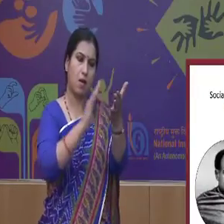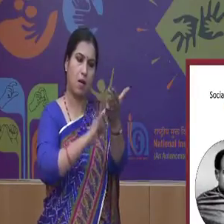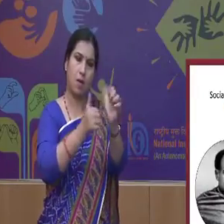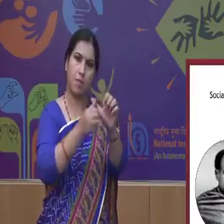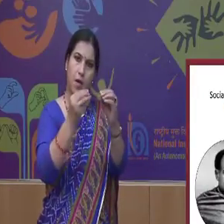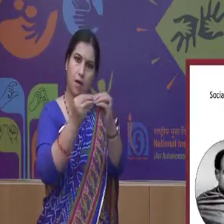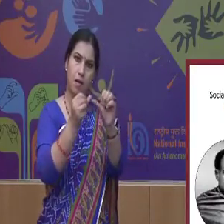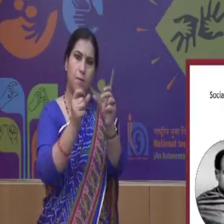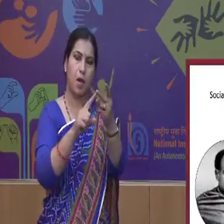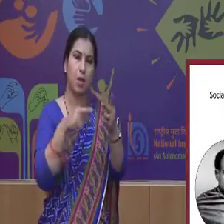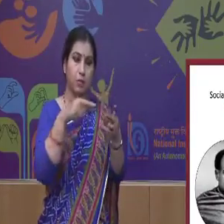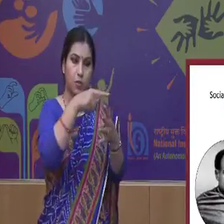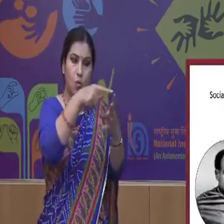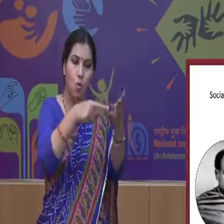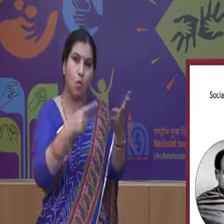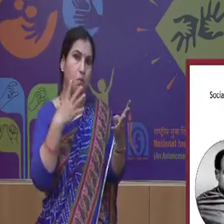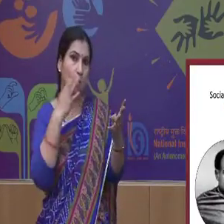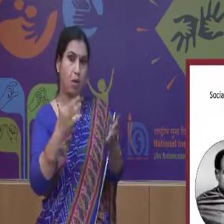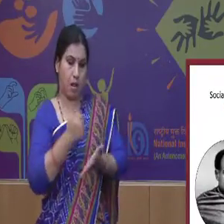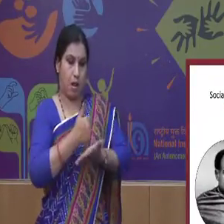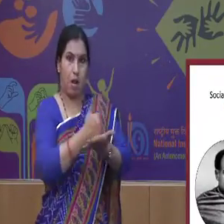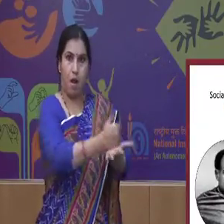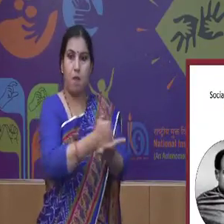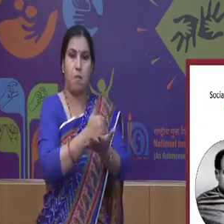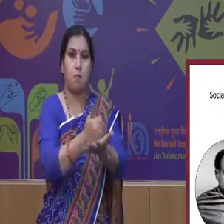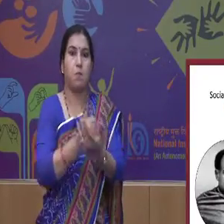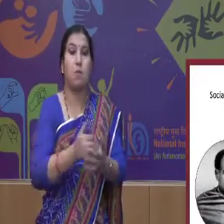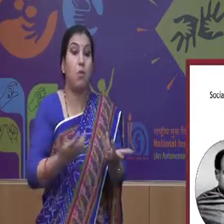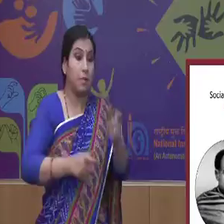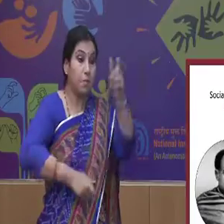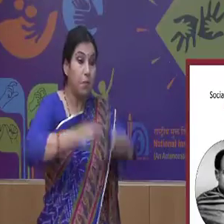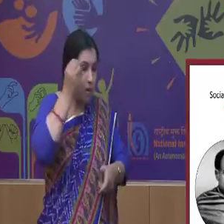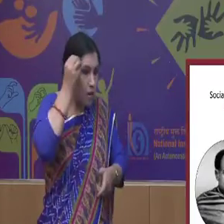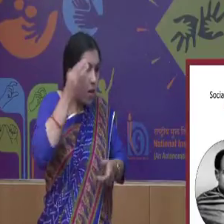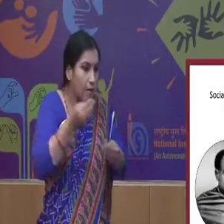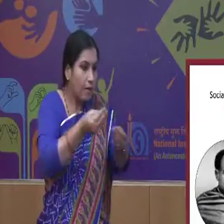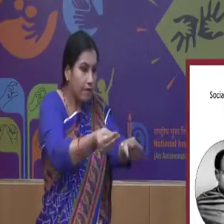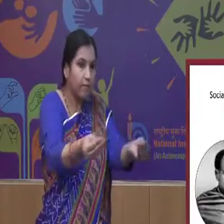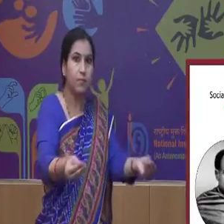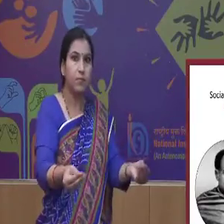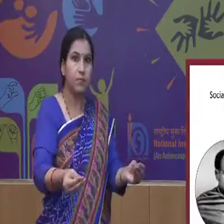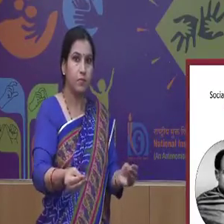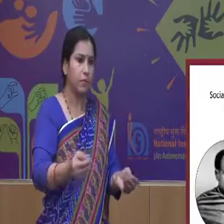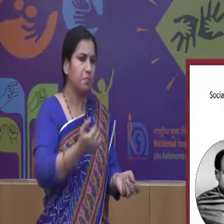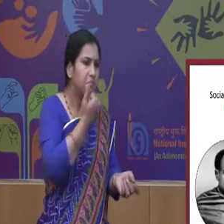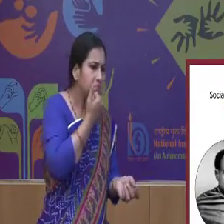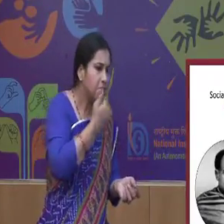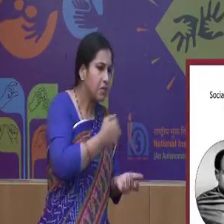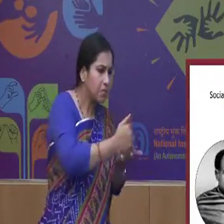all these played an important role in creating awareness against the social evils present in the